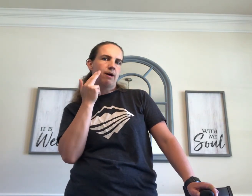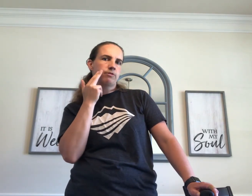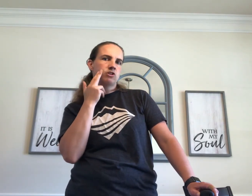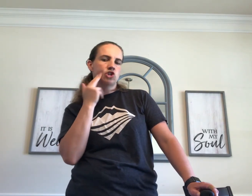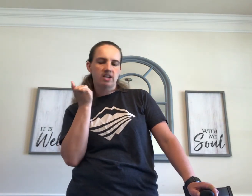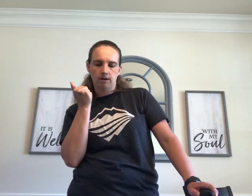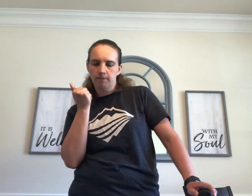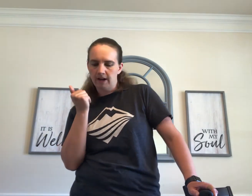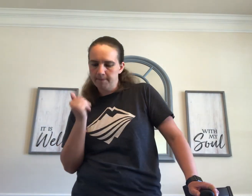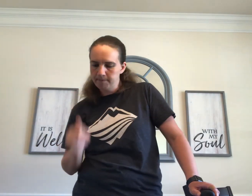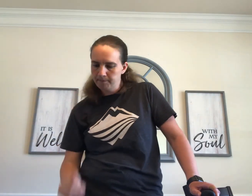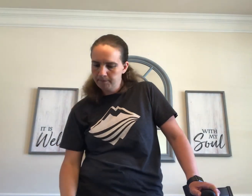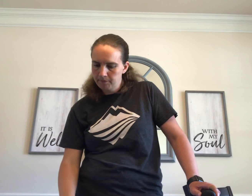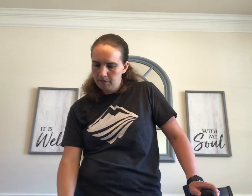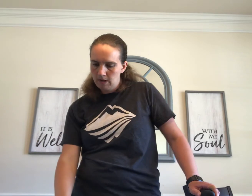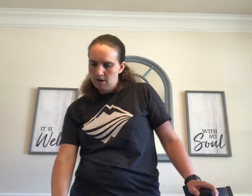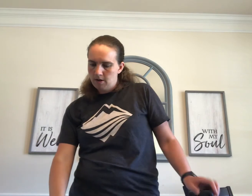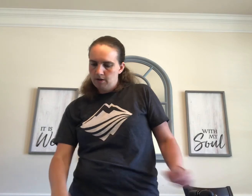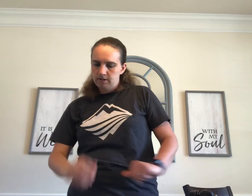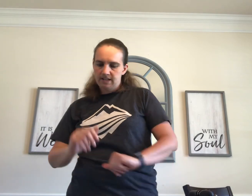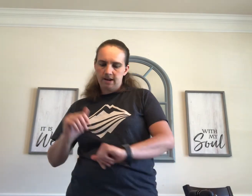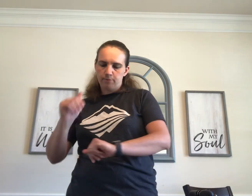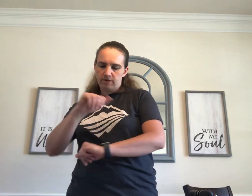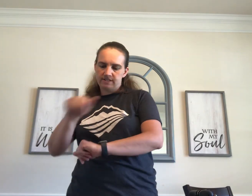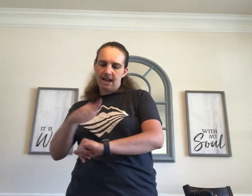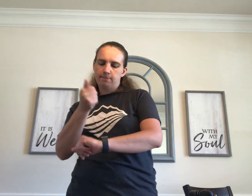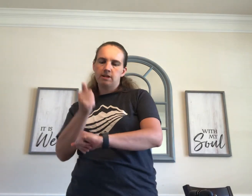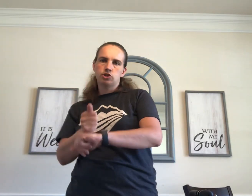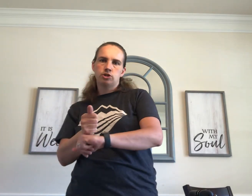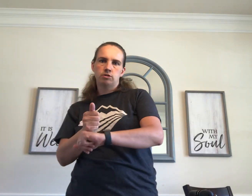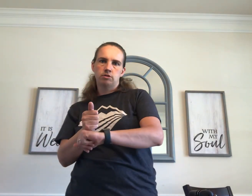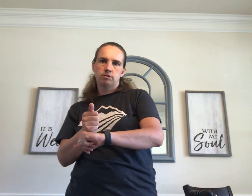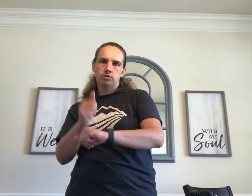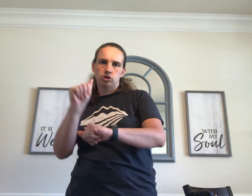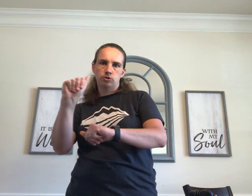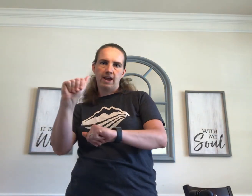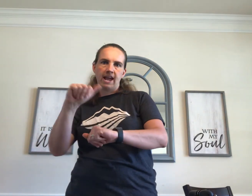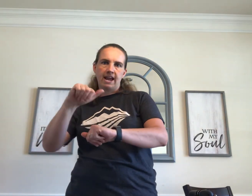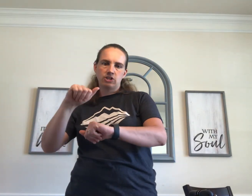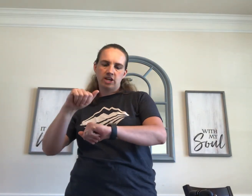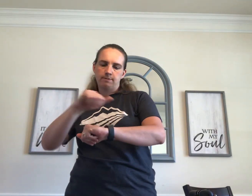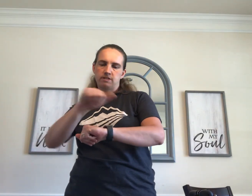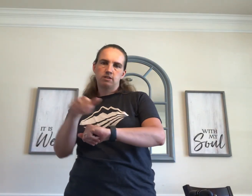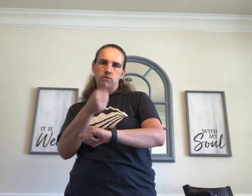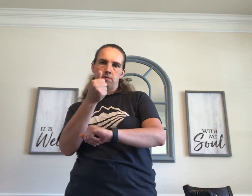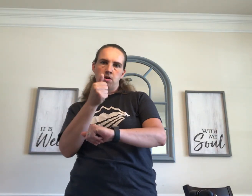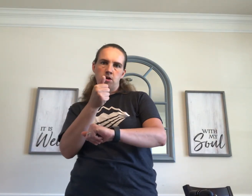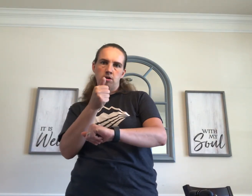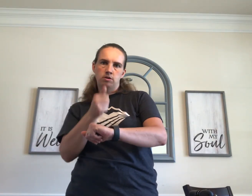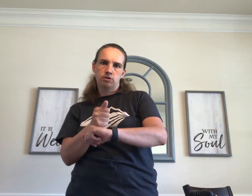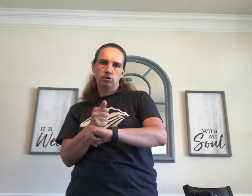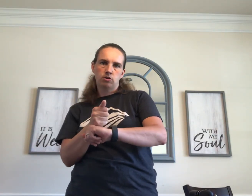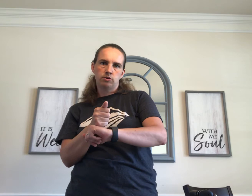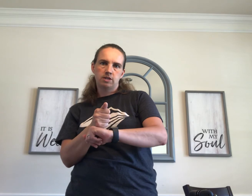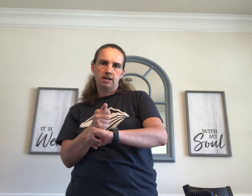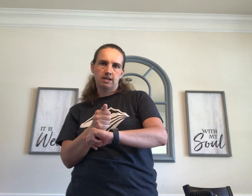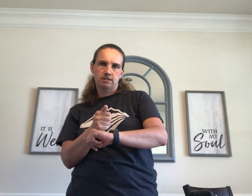and cheek, okay? Set up or establish, 2 A hand shapes. This one circles and hits the